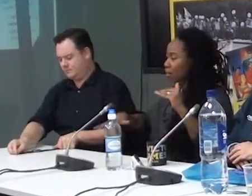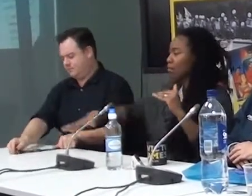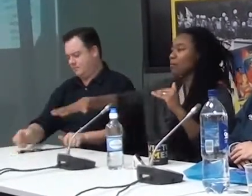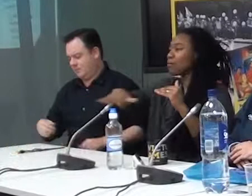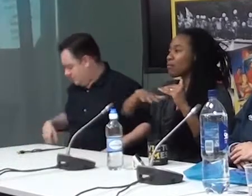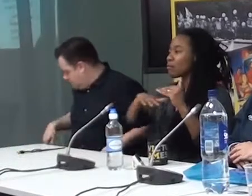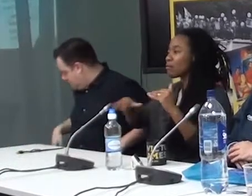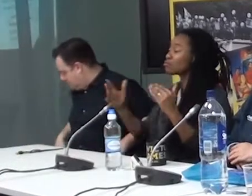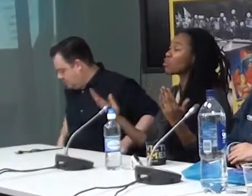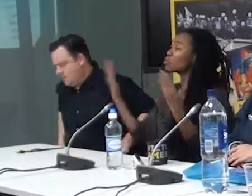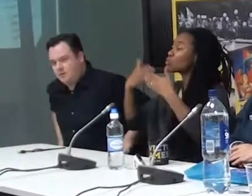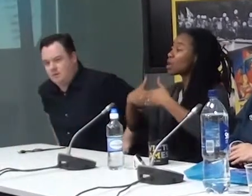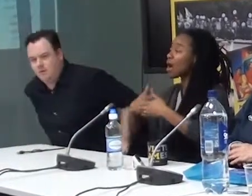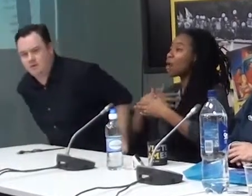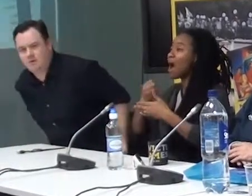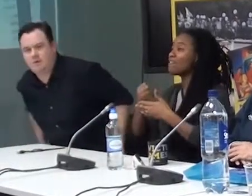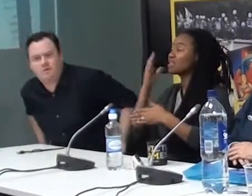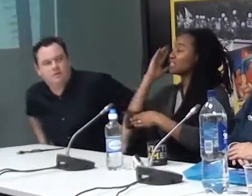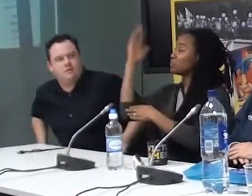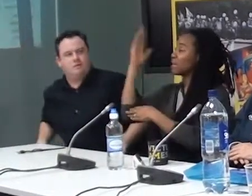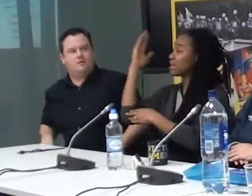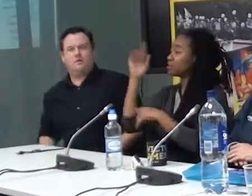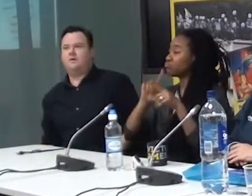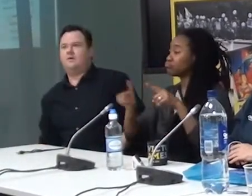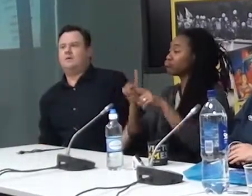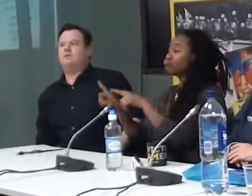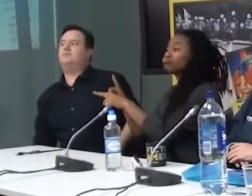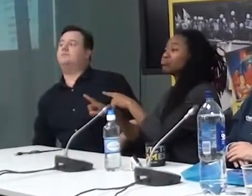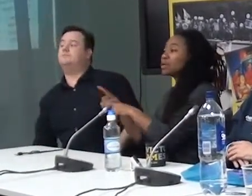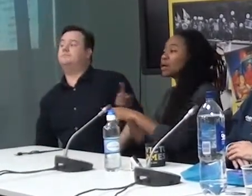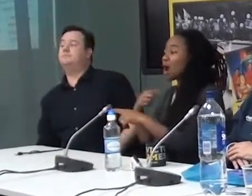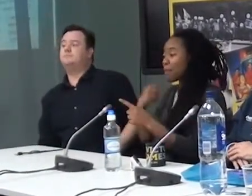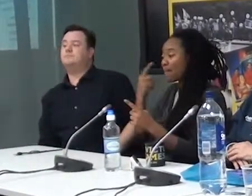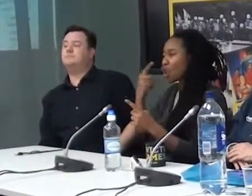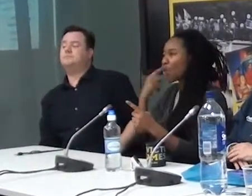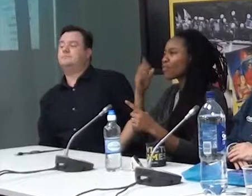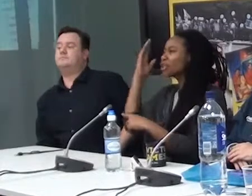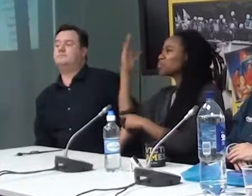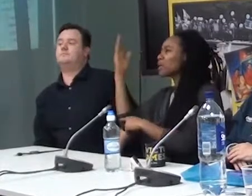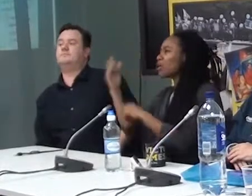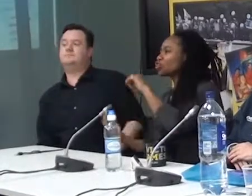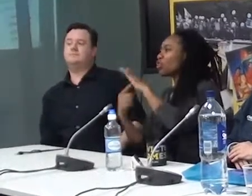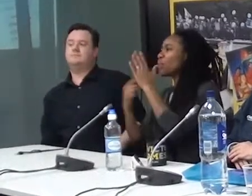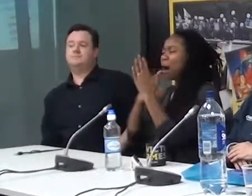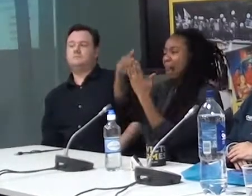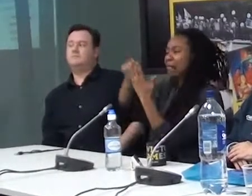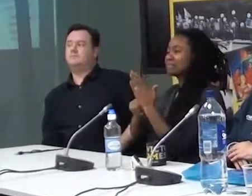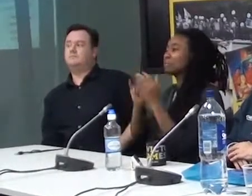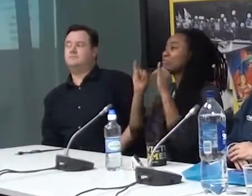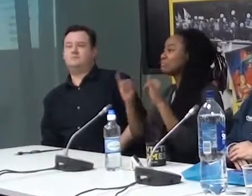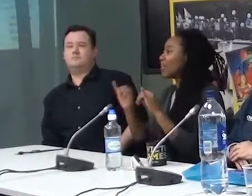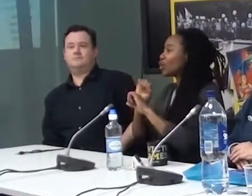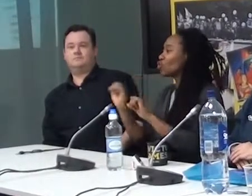So tonight we have a range of speakers. I'm looking around for the ones that are on top of the list, and they're not quite arrived